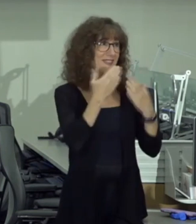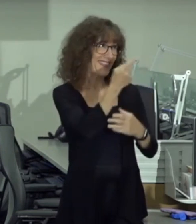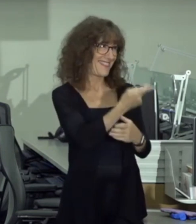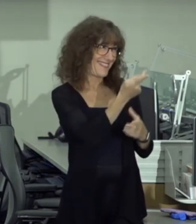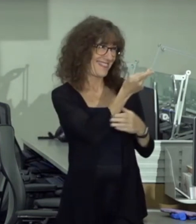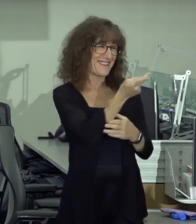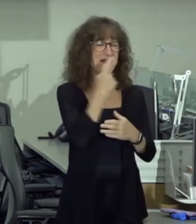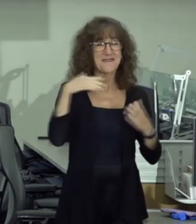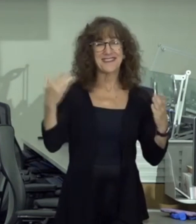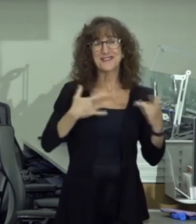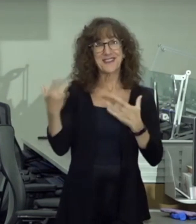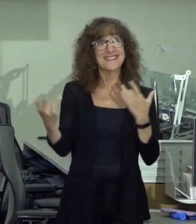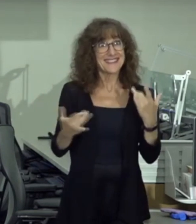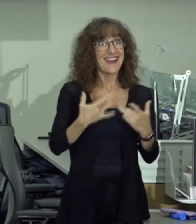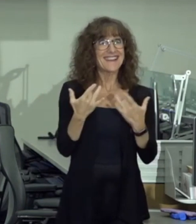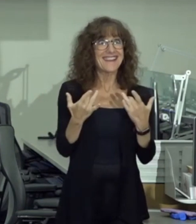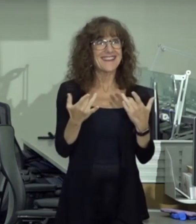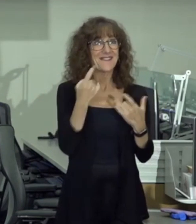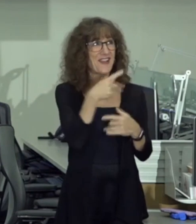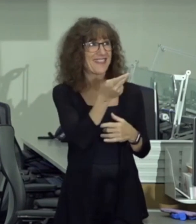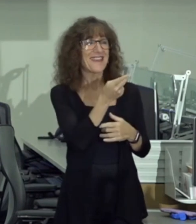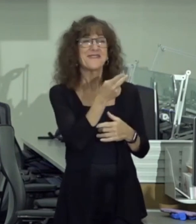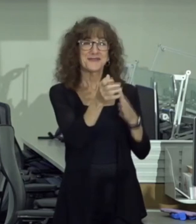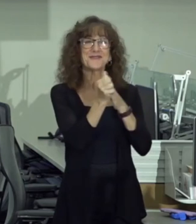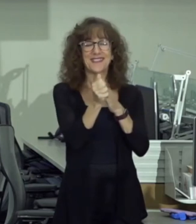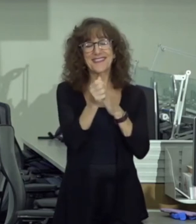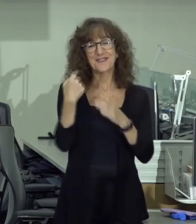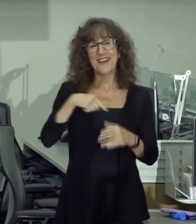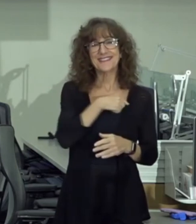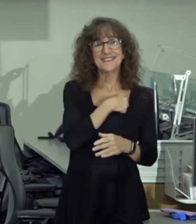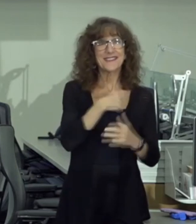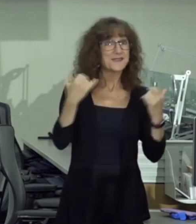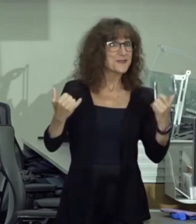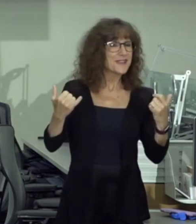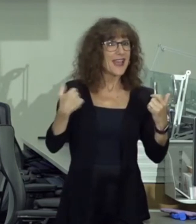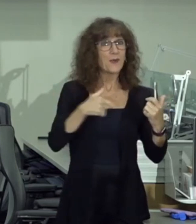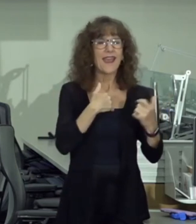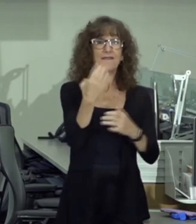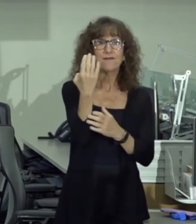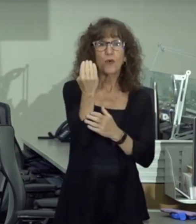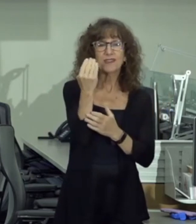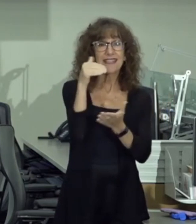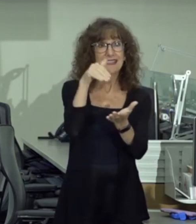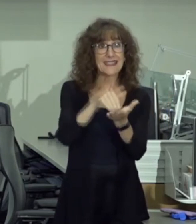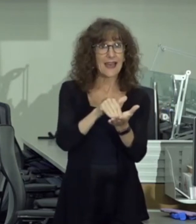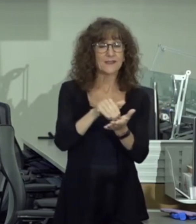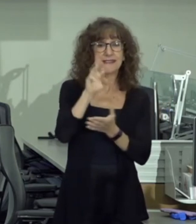being here. We're just so excited for them to lead this for us. Today we have